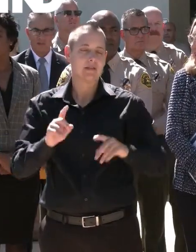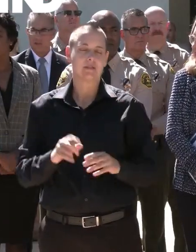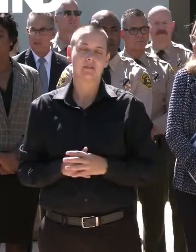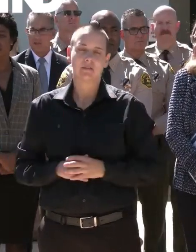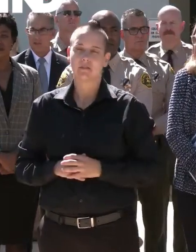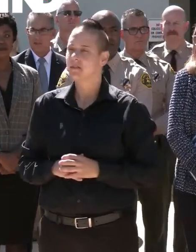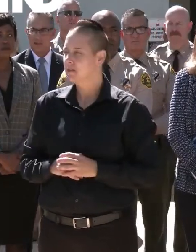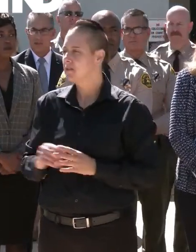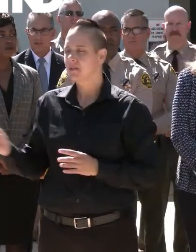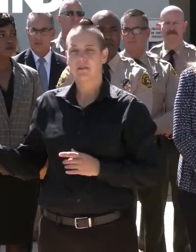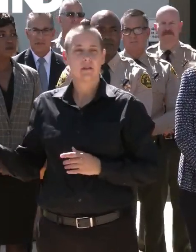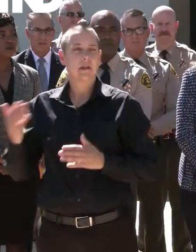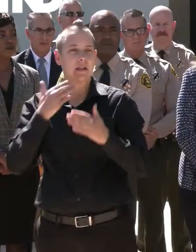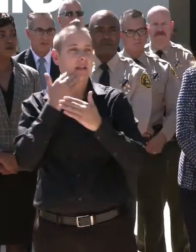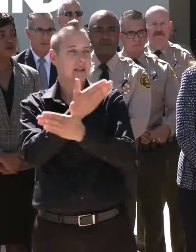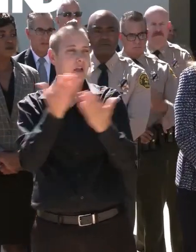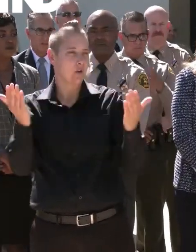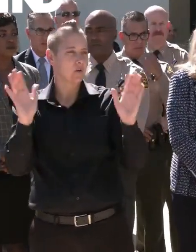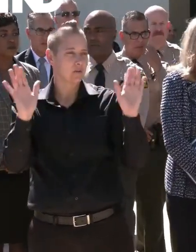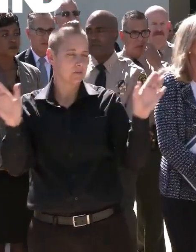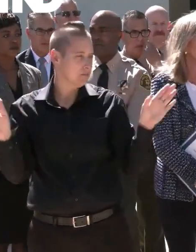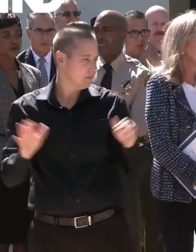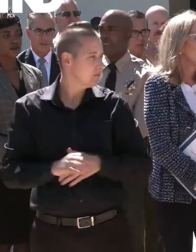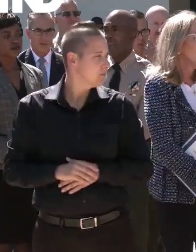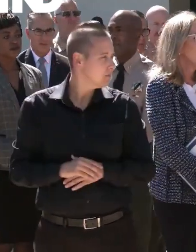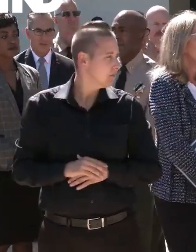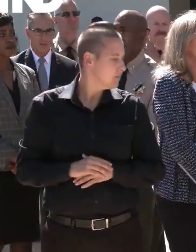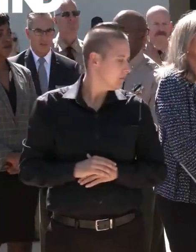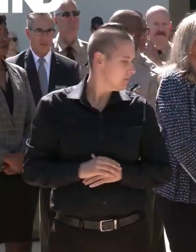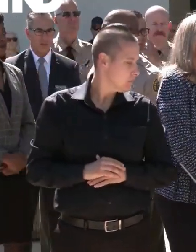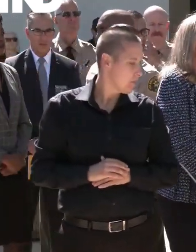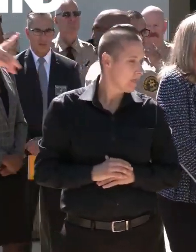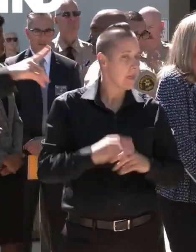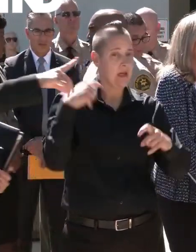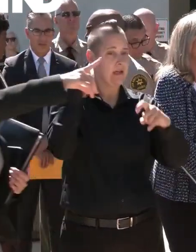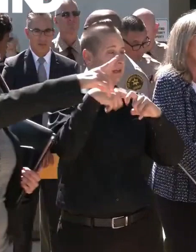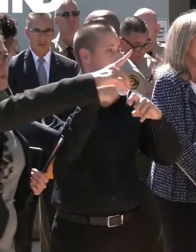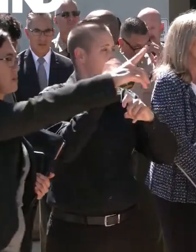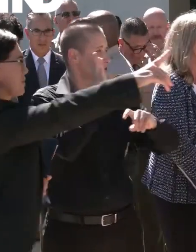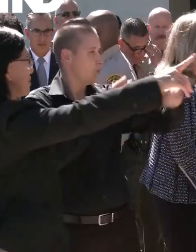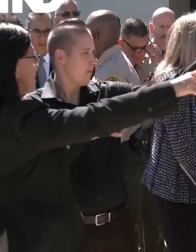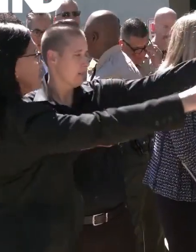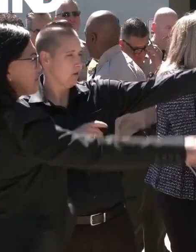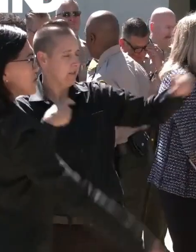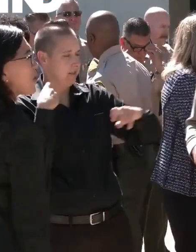to this, a balance, okay? With that, Ann, thank you. Yeah, good.